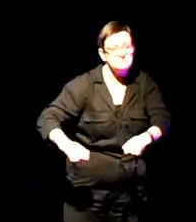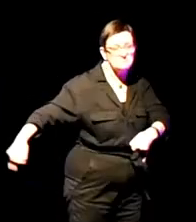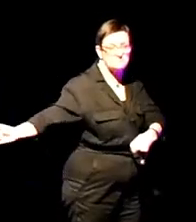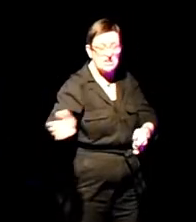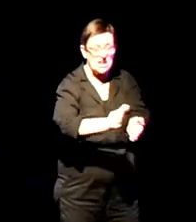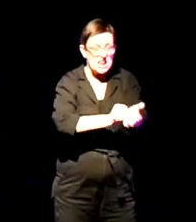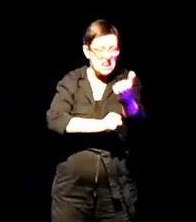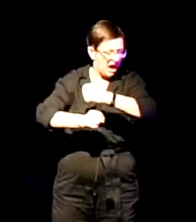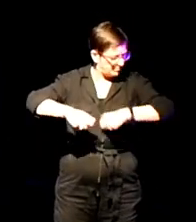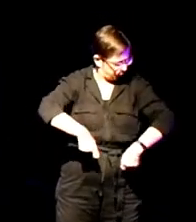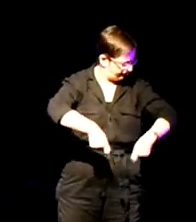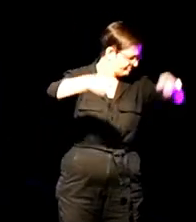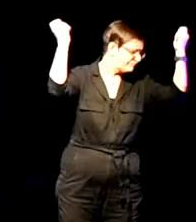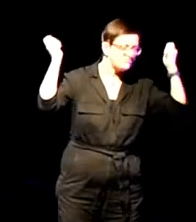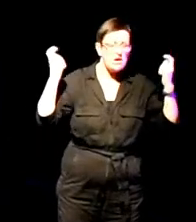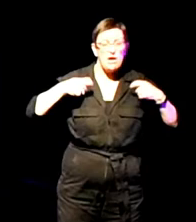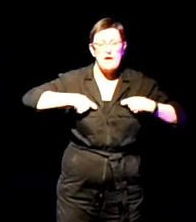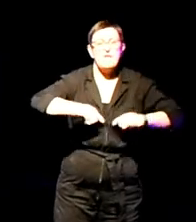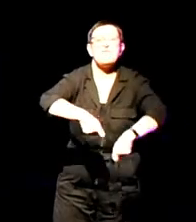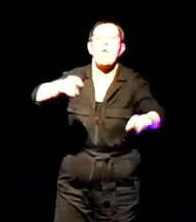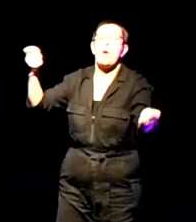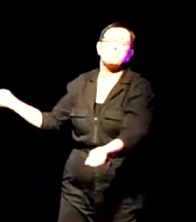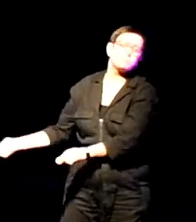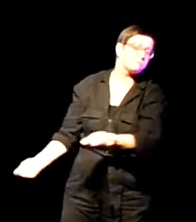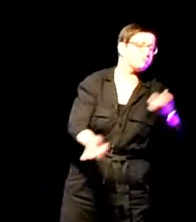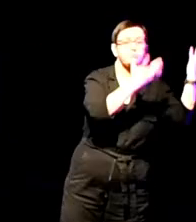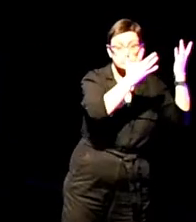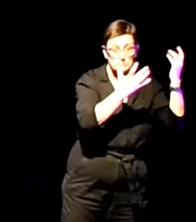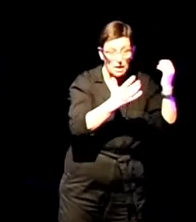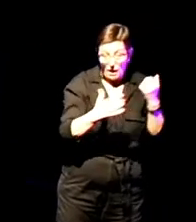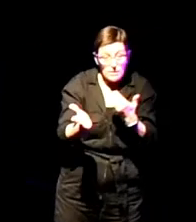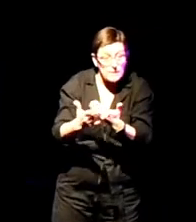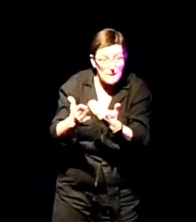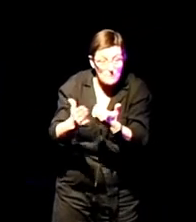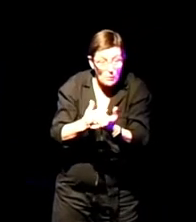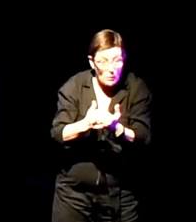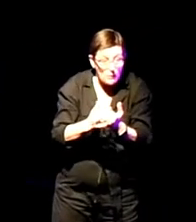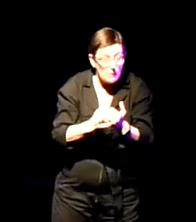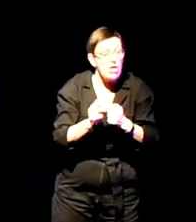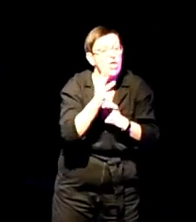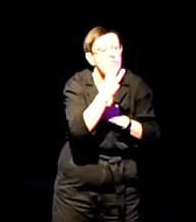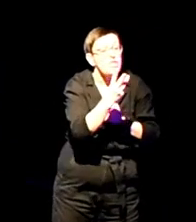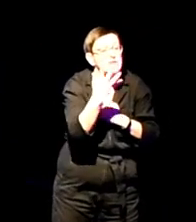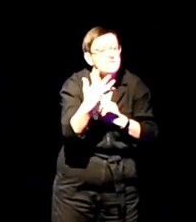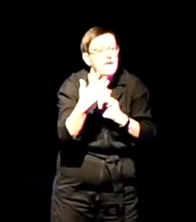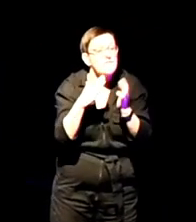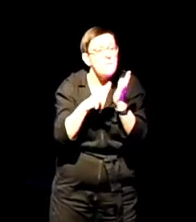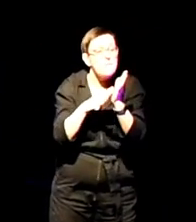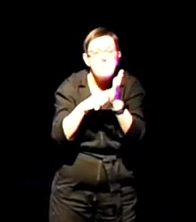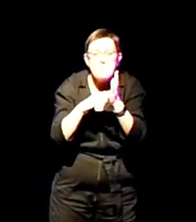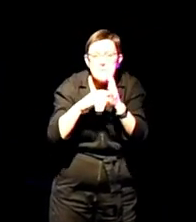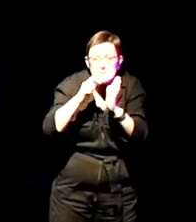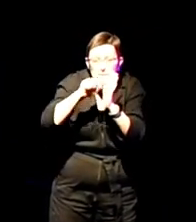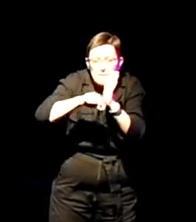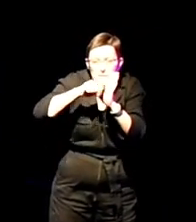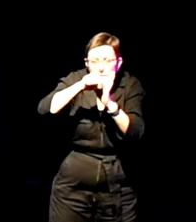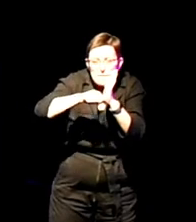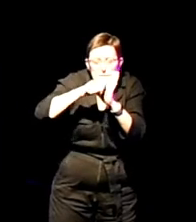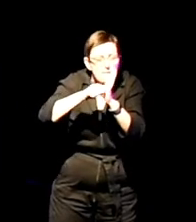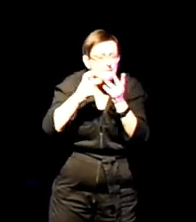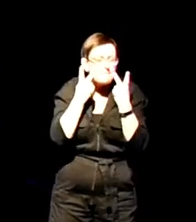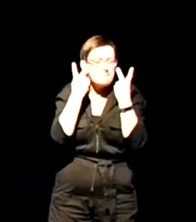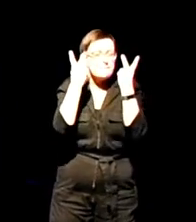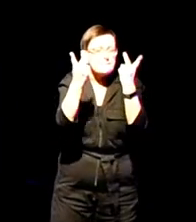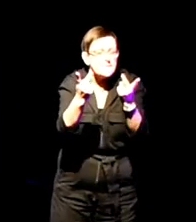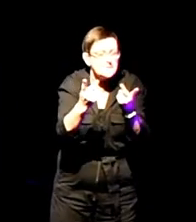gloves, throws her raincoat to the floor. There are more 35mm scans from the trip to Lanzarote where